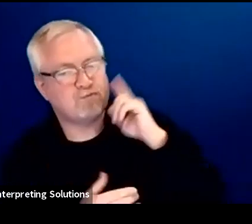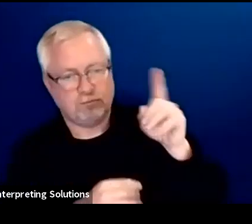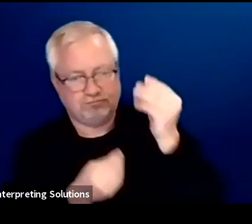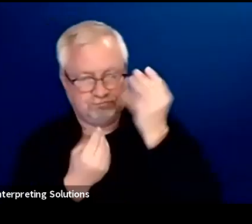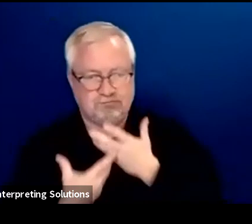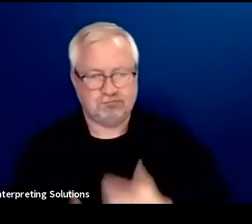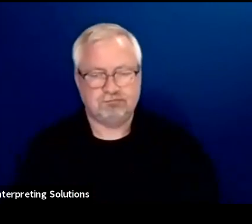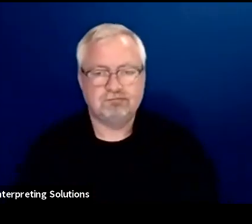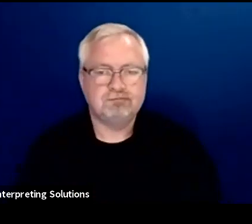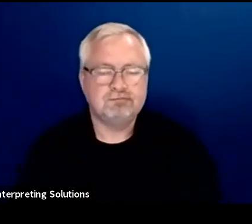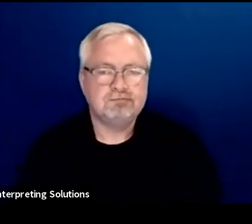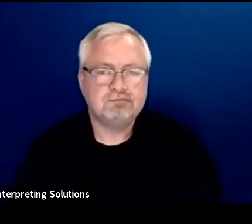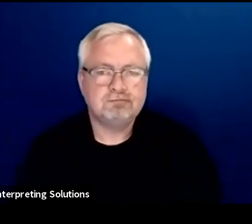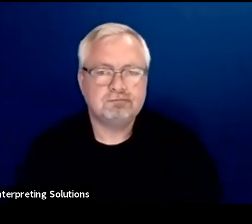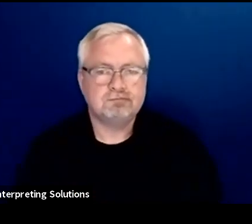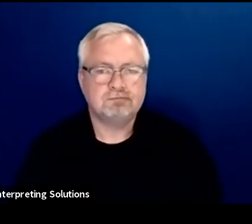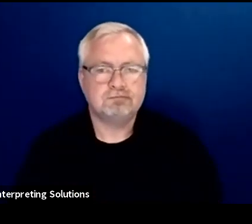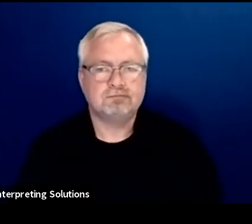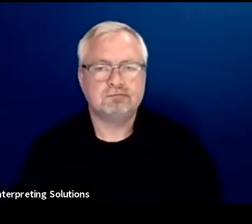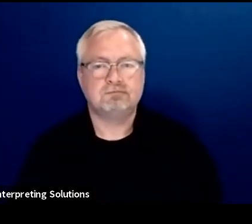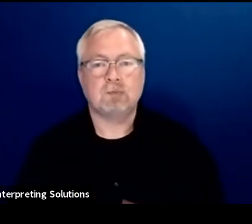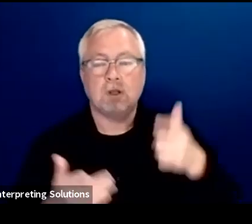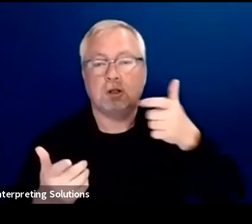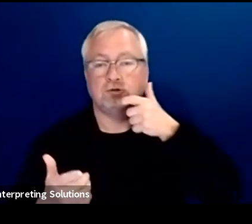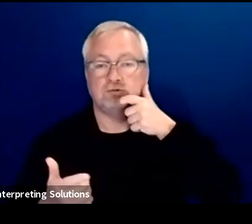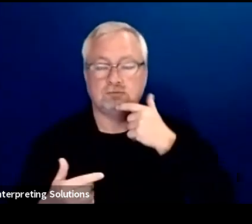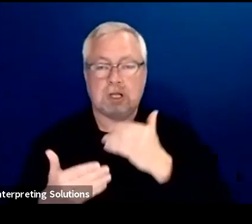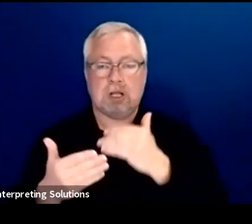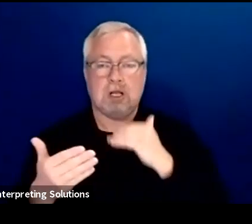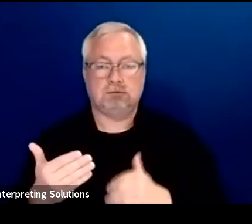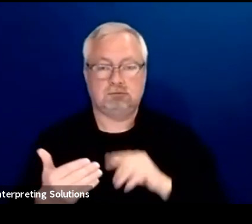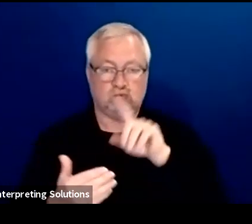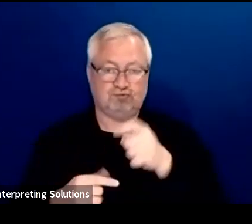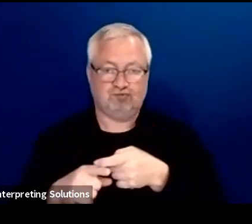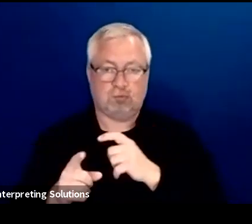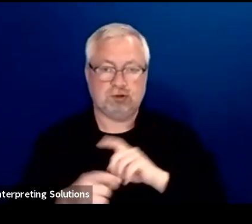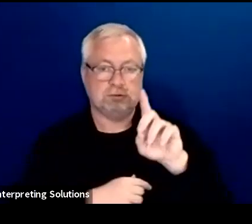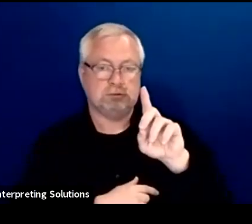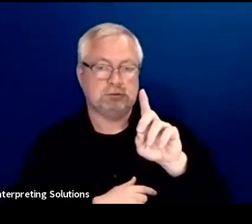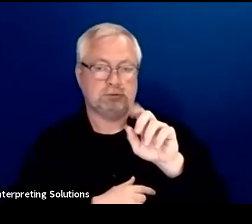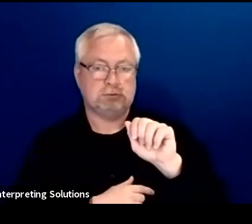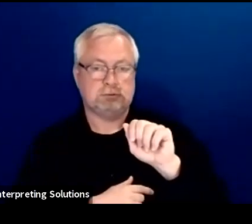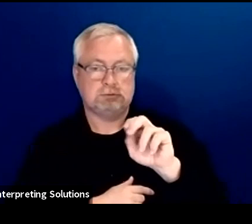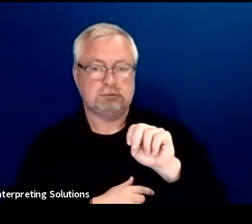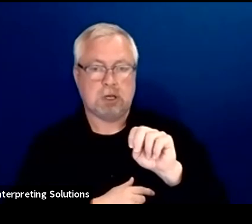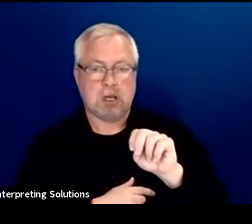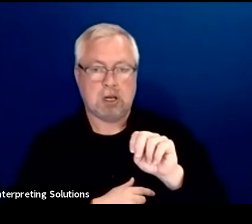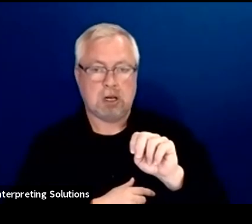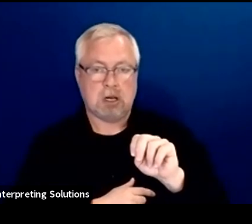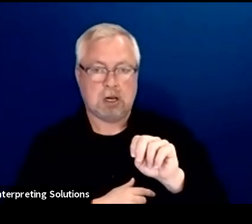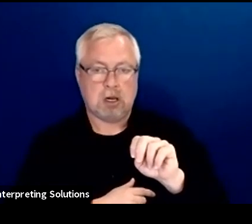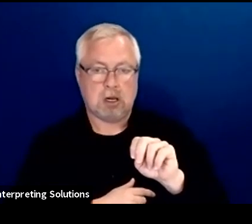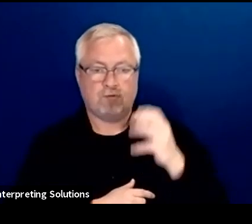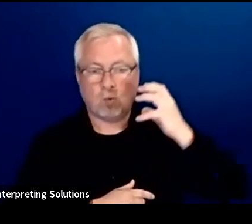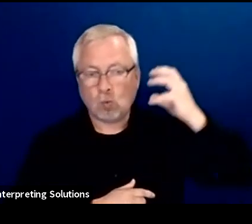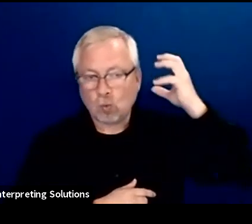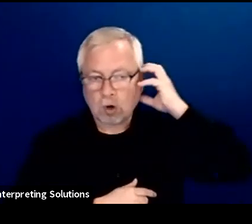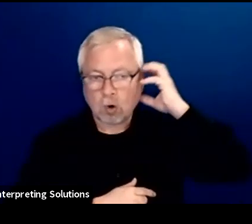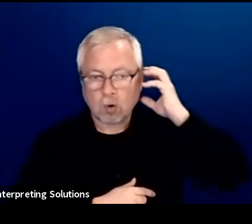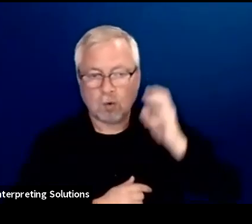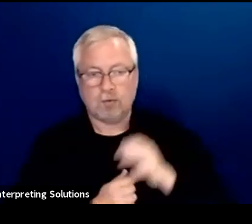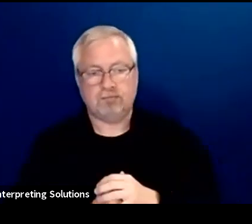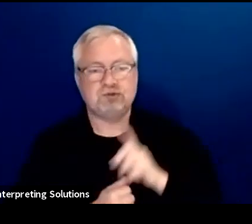Next question comes from the line of Darren Svensson from Cato Radio. Your line is now open. Thank you, Governor. We've